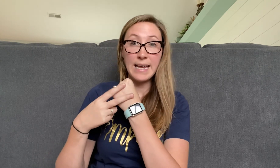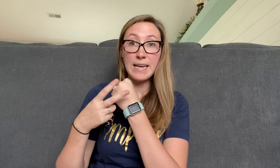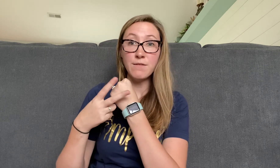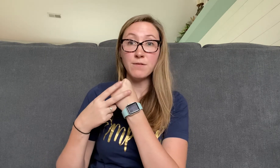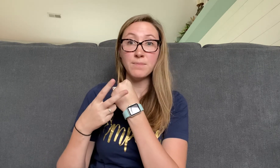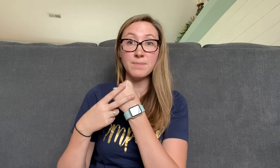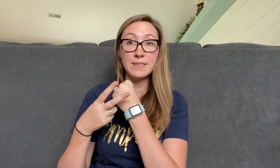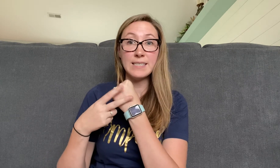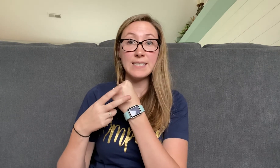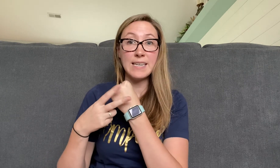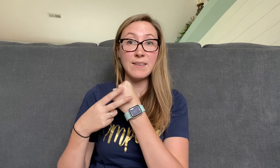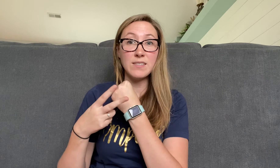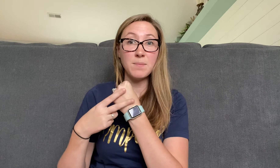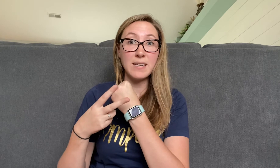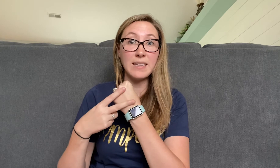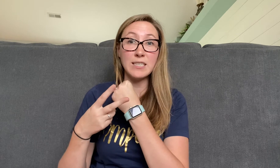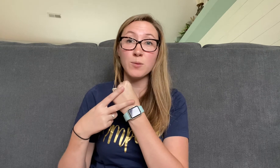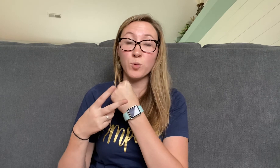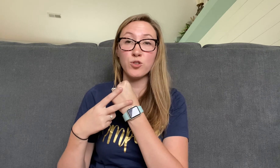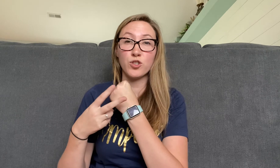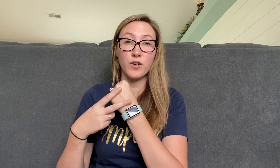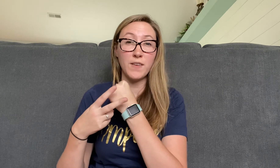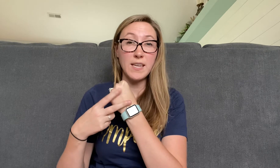save, to save something, like to preserve it,